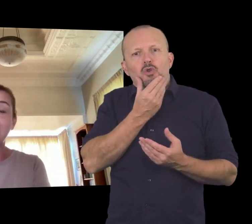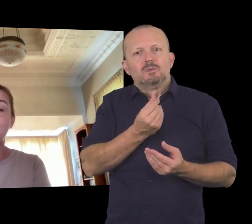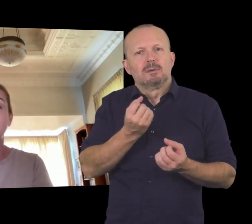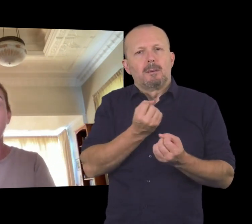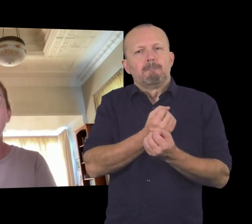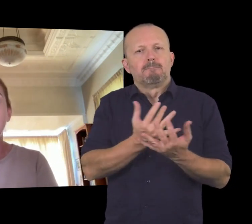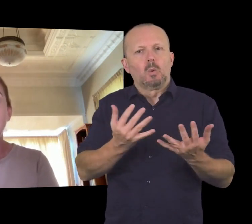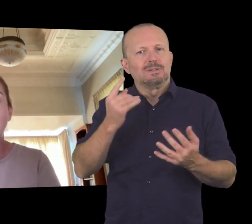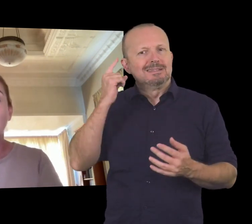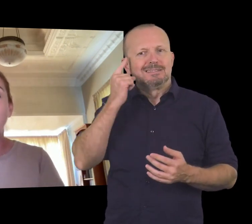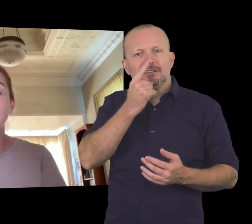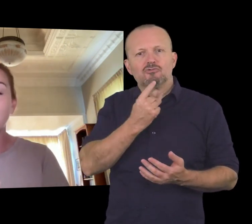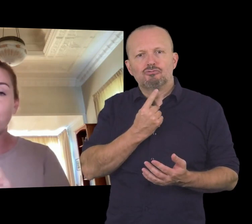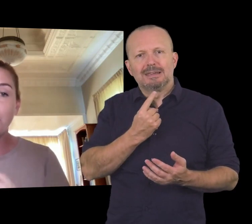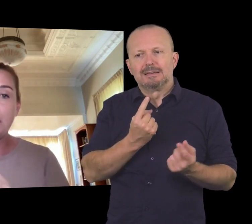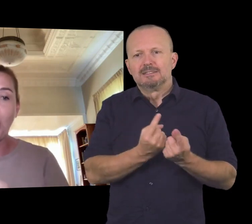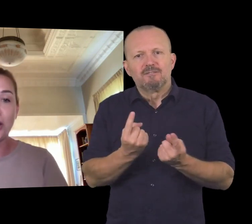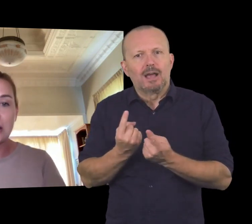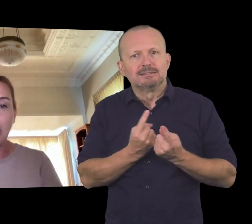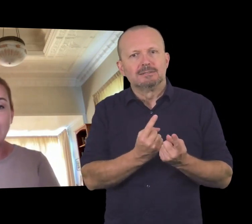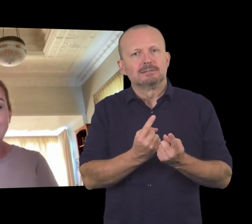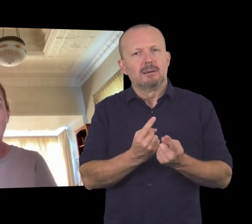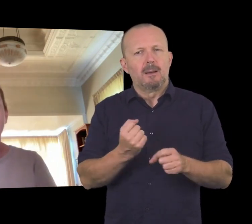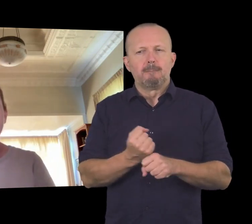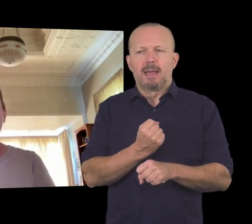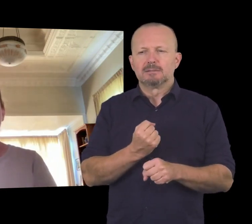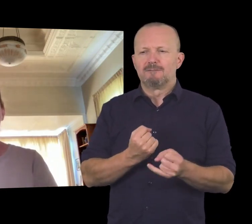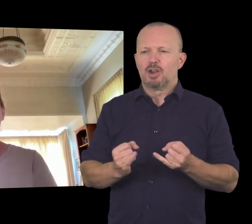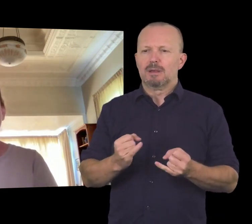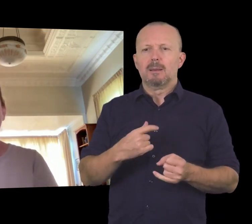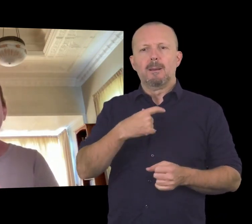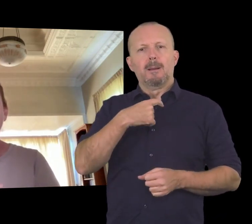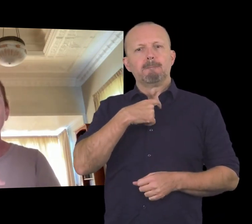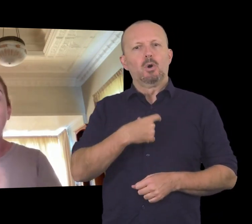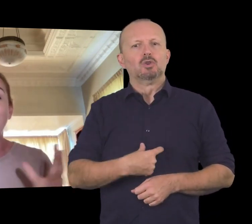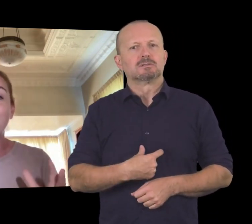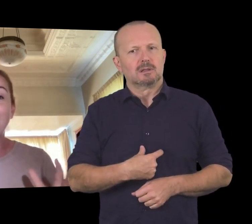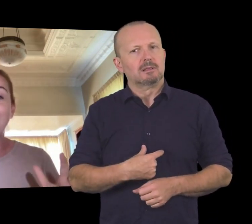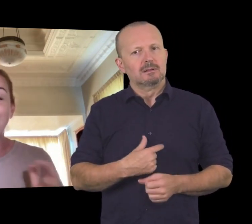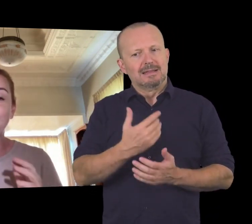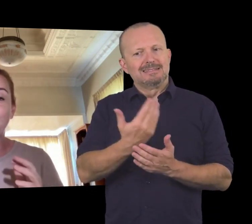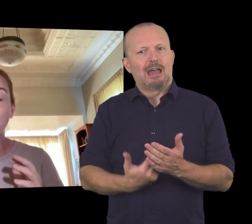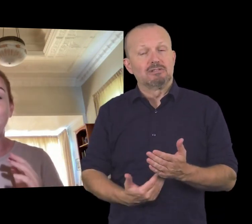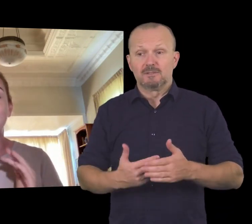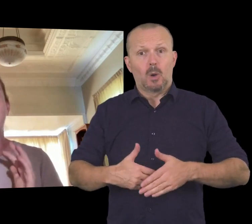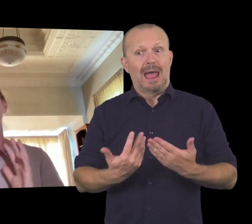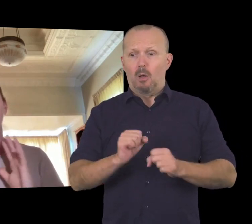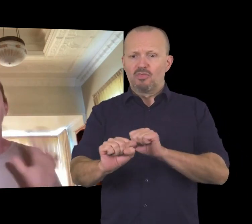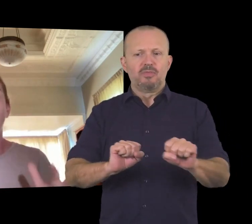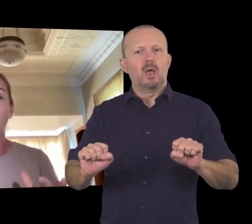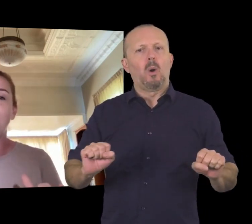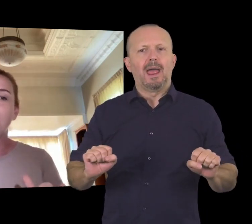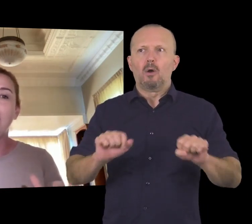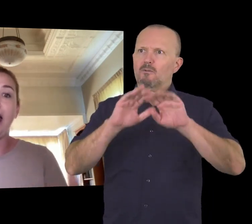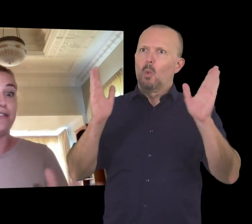using multisensory devices creates a truly personalized narrative for someone. So however they connect with the world, however